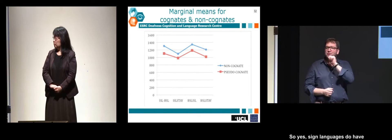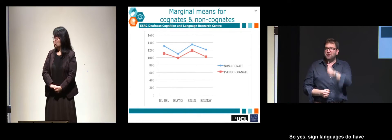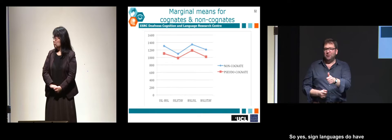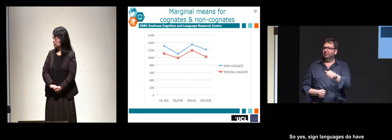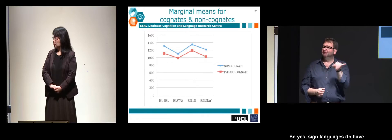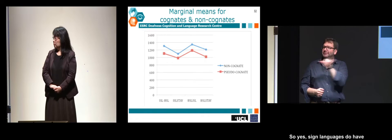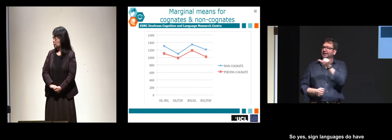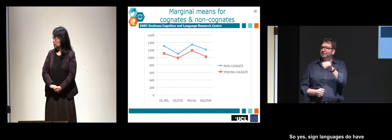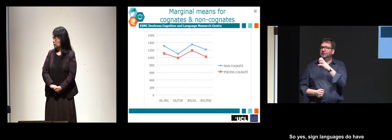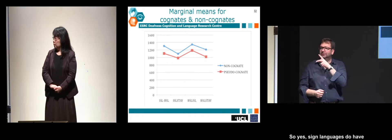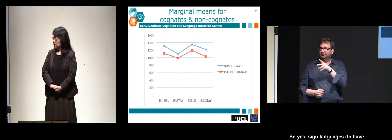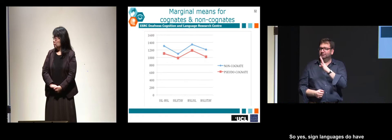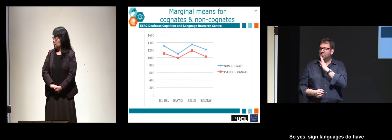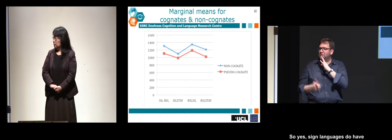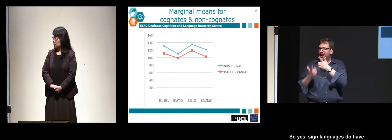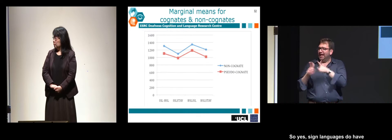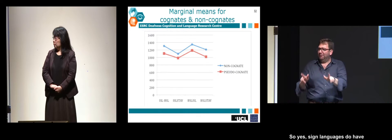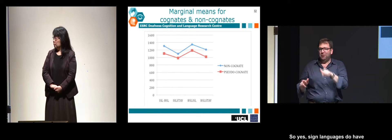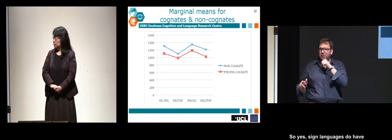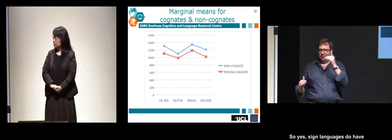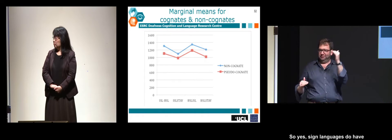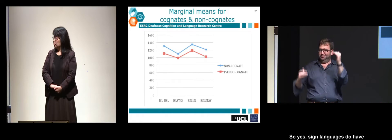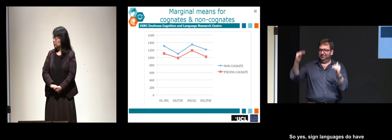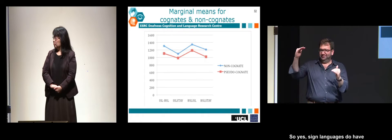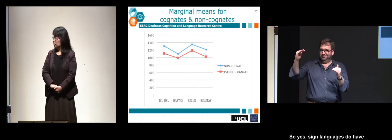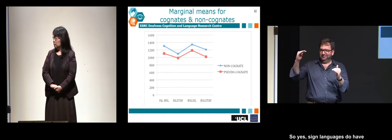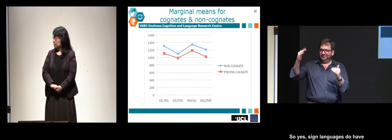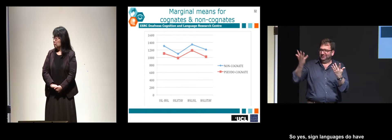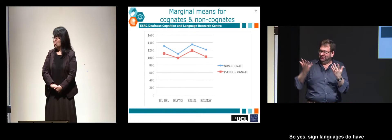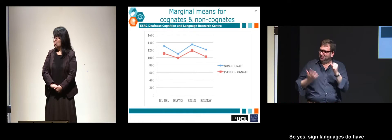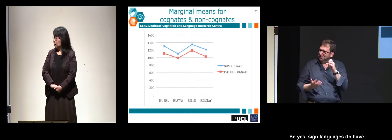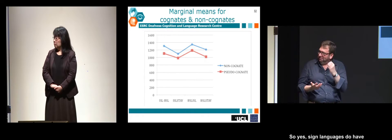So yes, sign languages